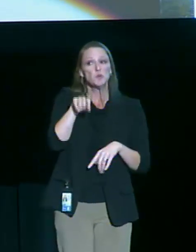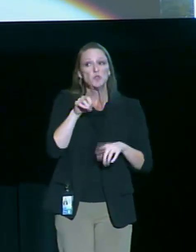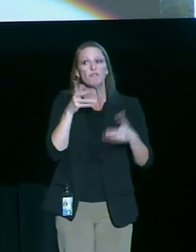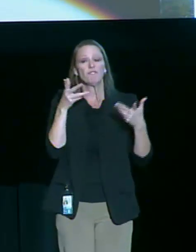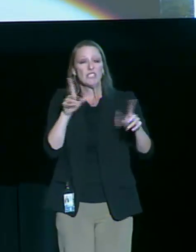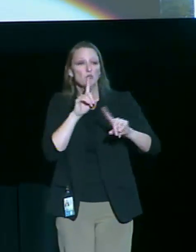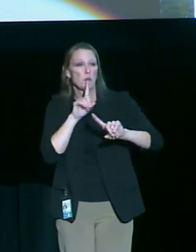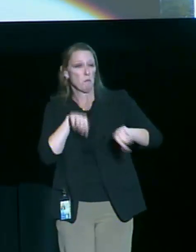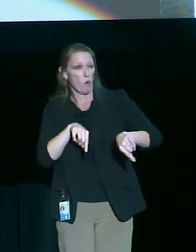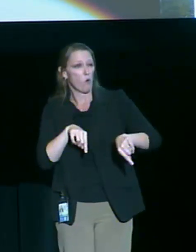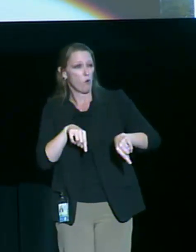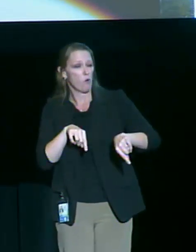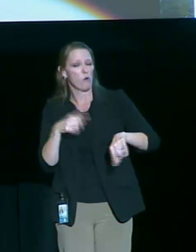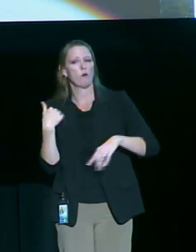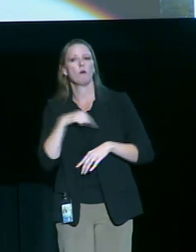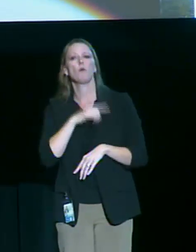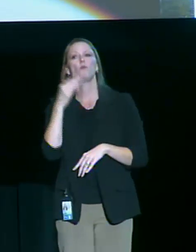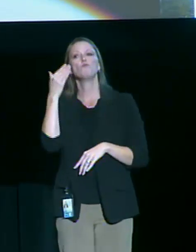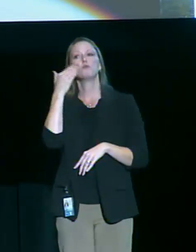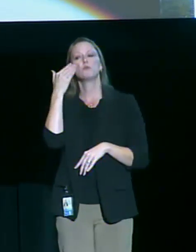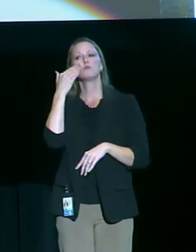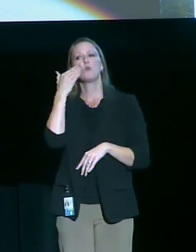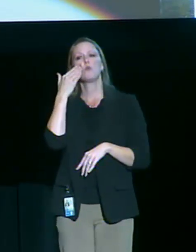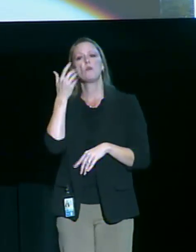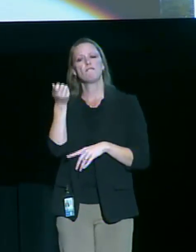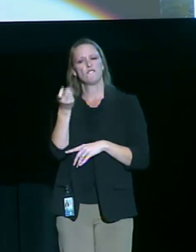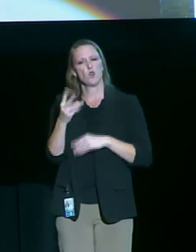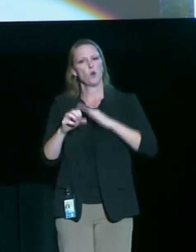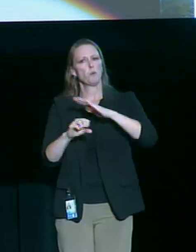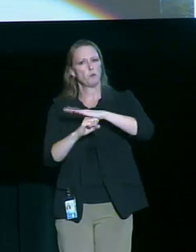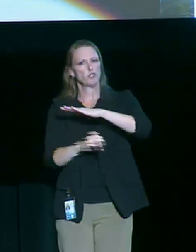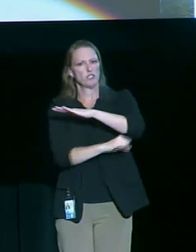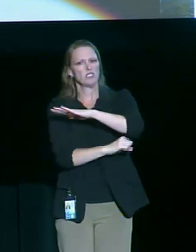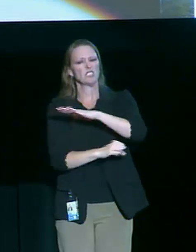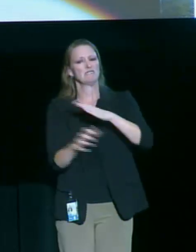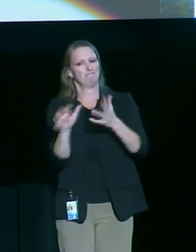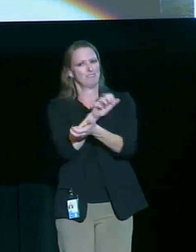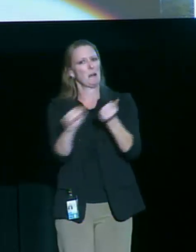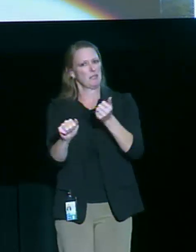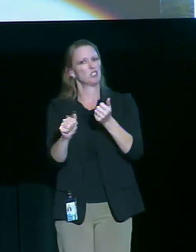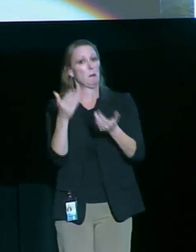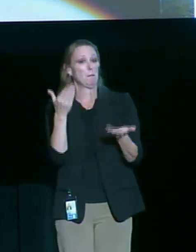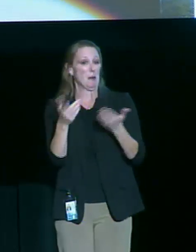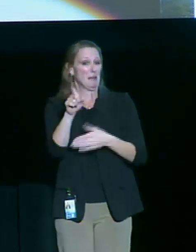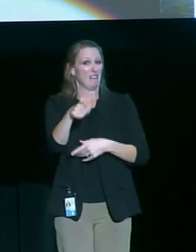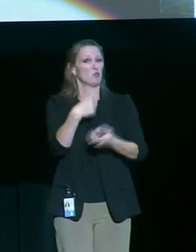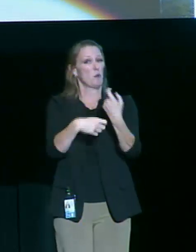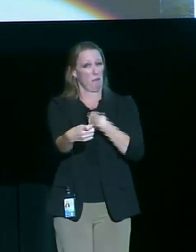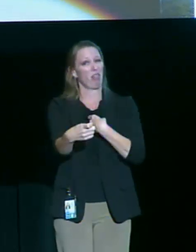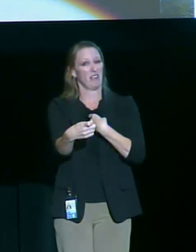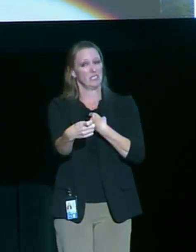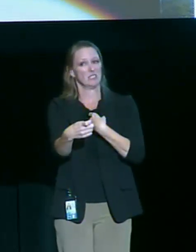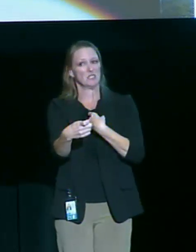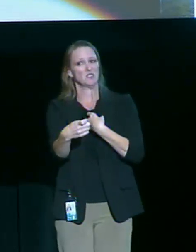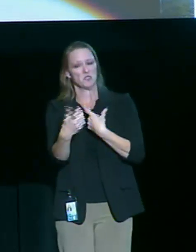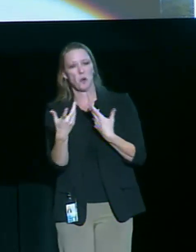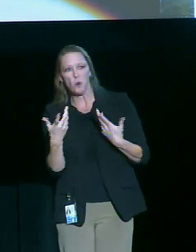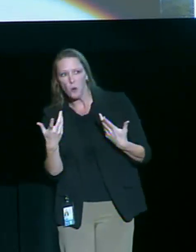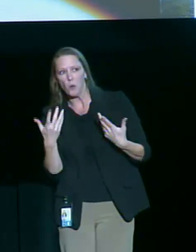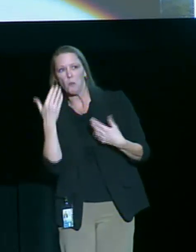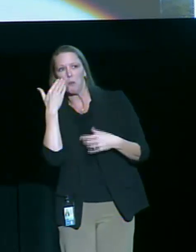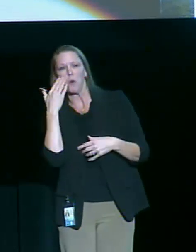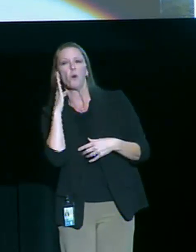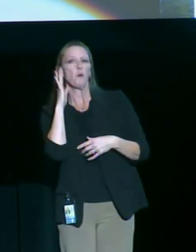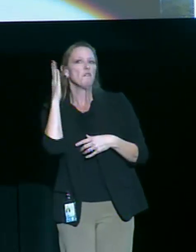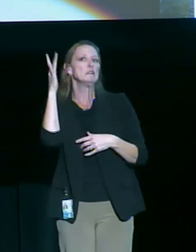very soon. We do know that some of the bridges were damaged and could need to be replaced, so we have that ahead